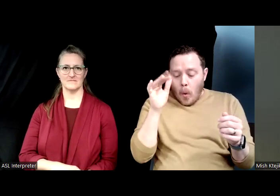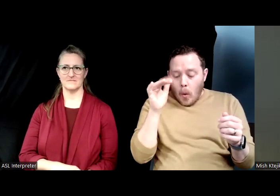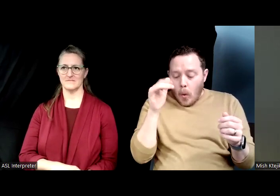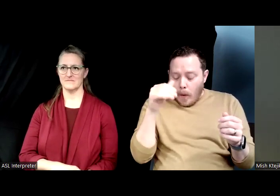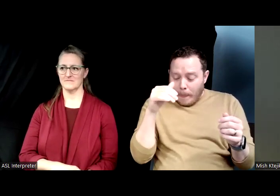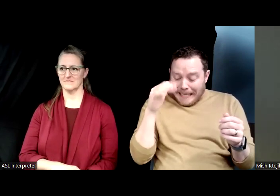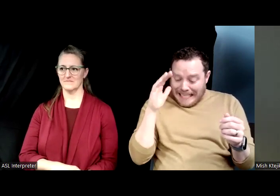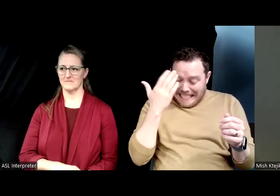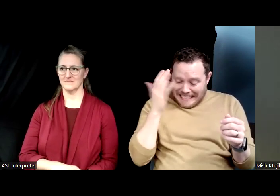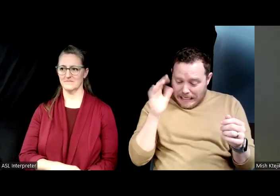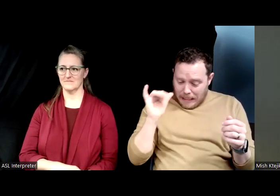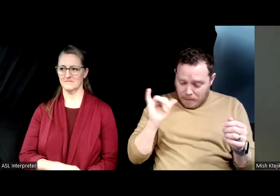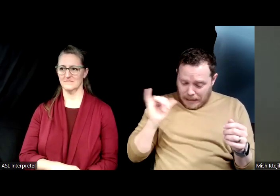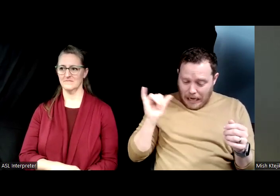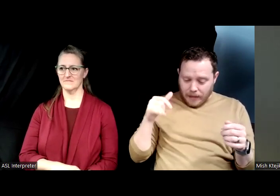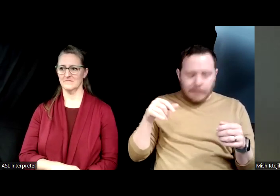And so